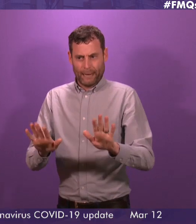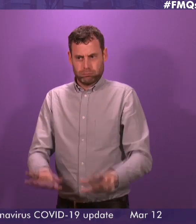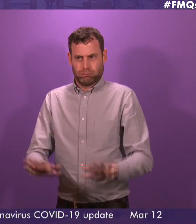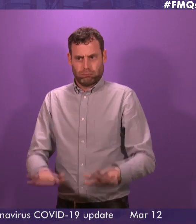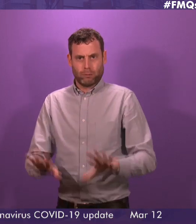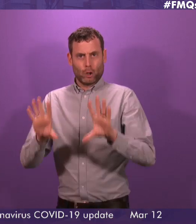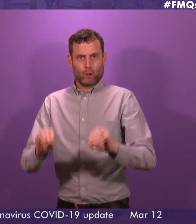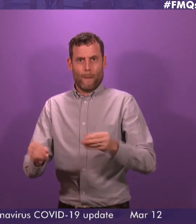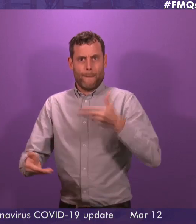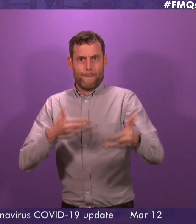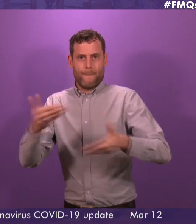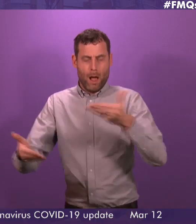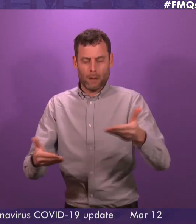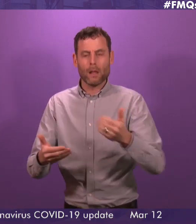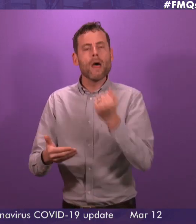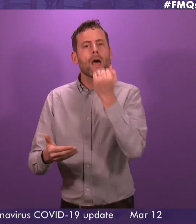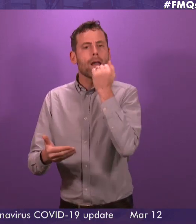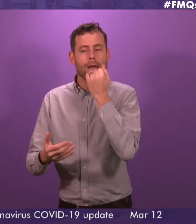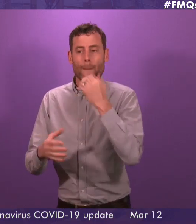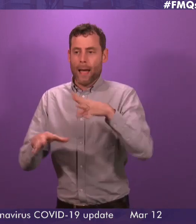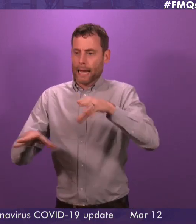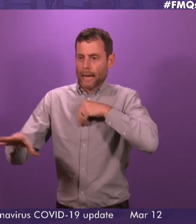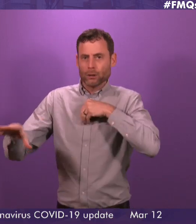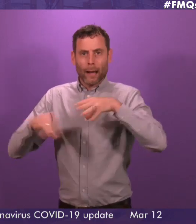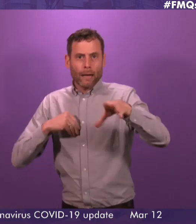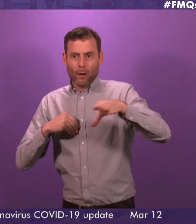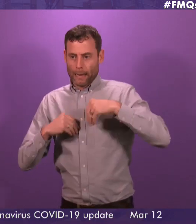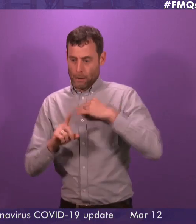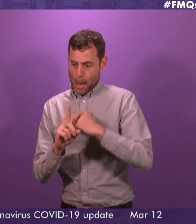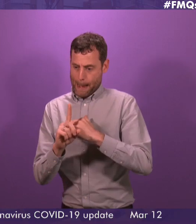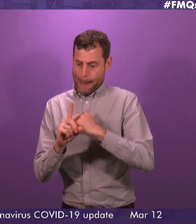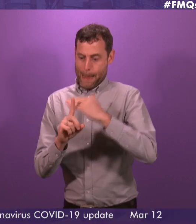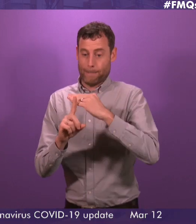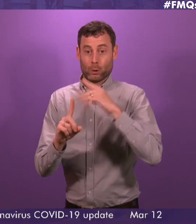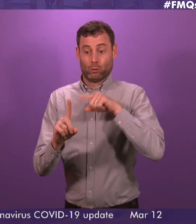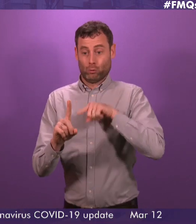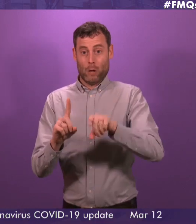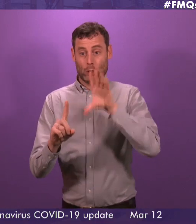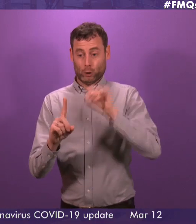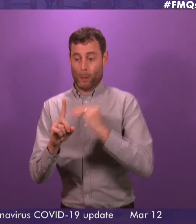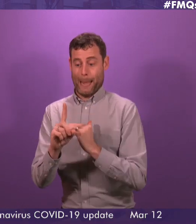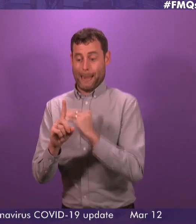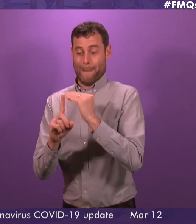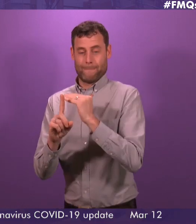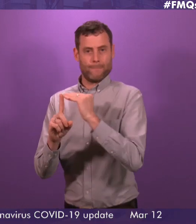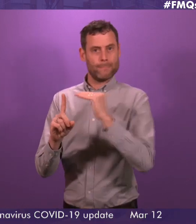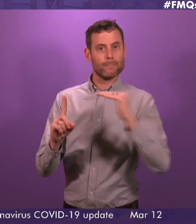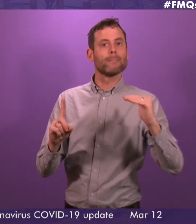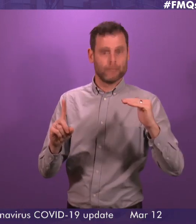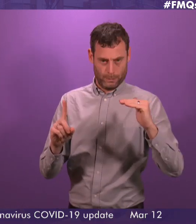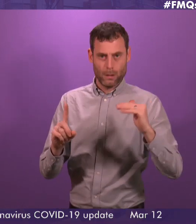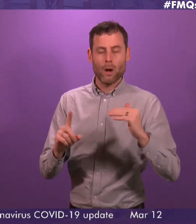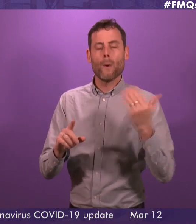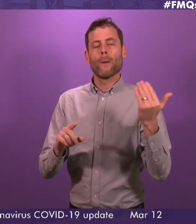peak down so that we minimise the impact on our National Health Service and take steps to protect those who are